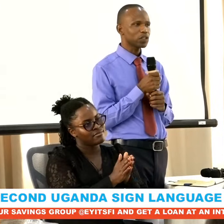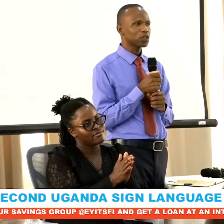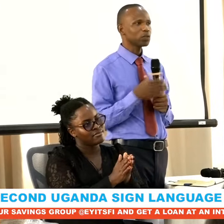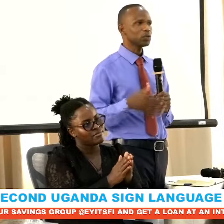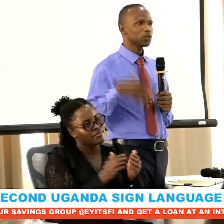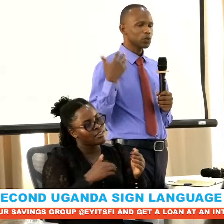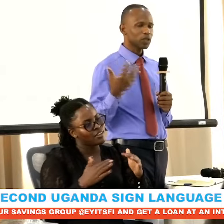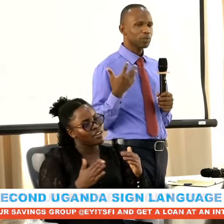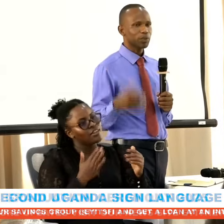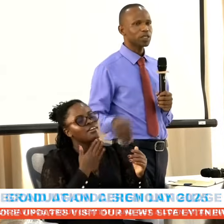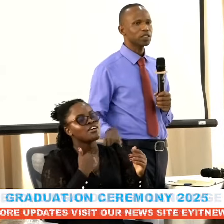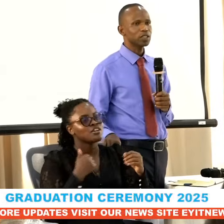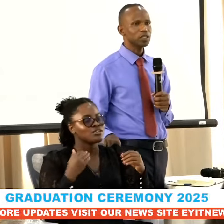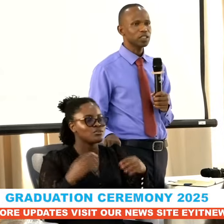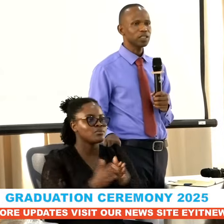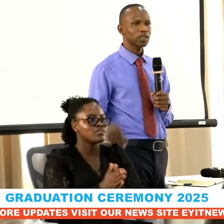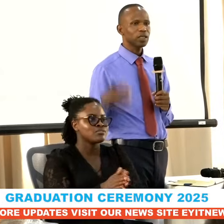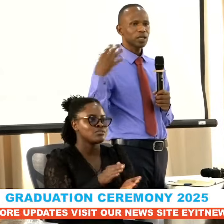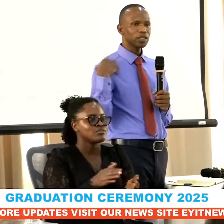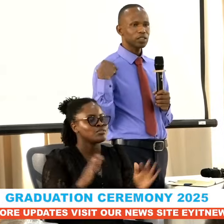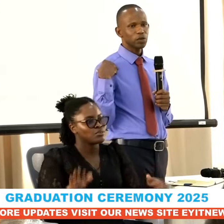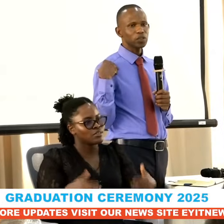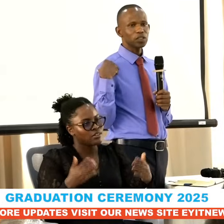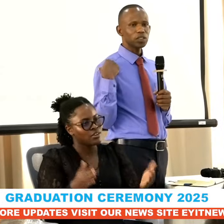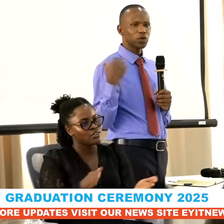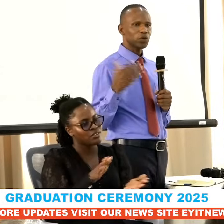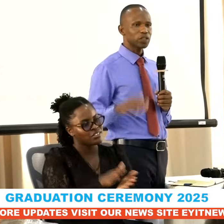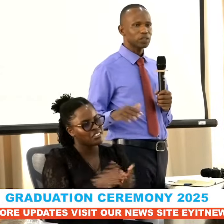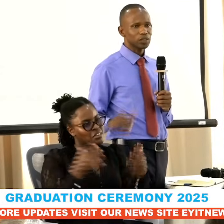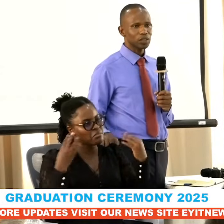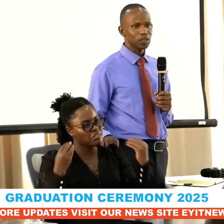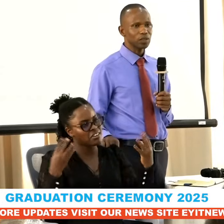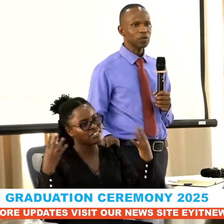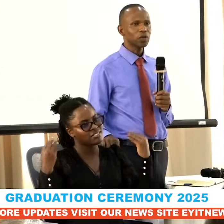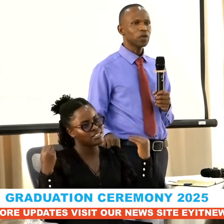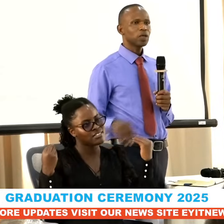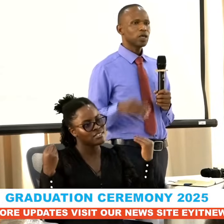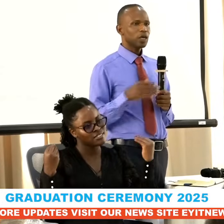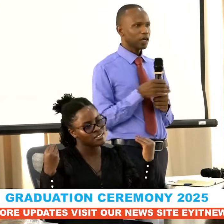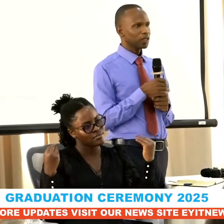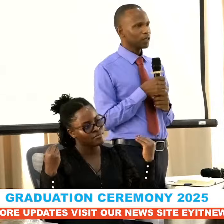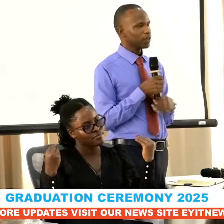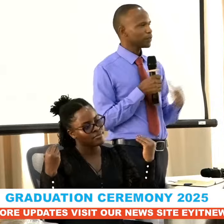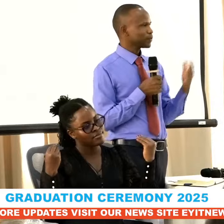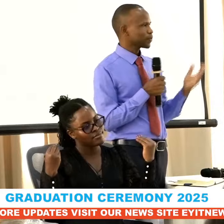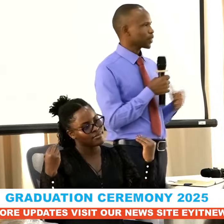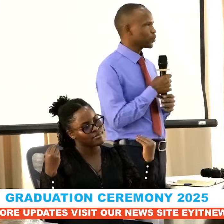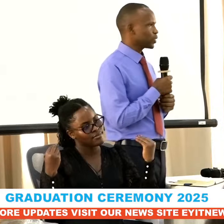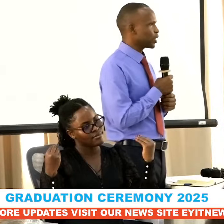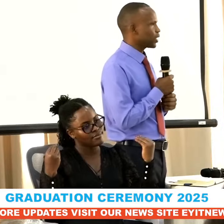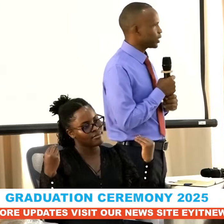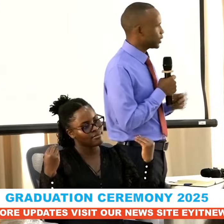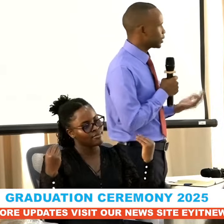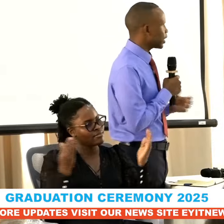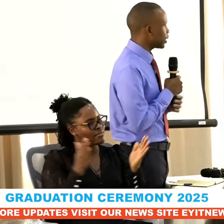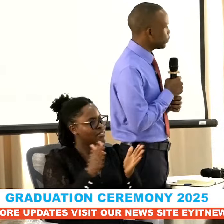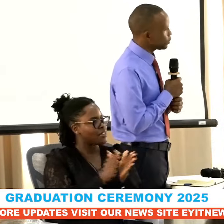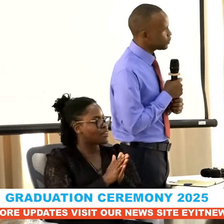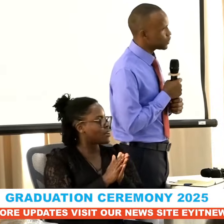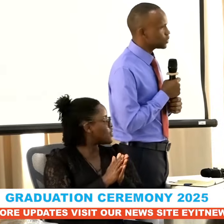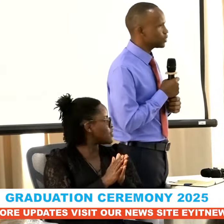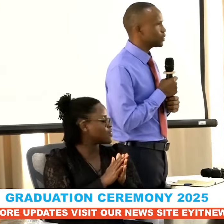encourage you to keep practicing. Let's not sit on this skill. And to the